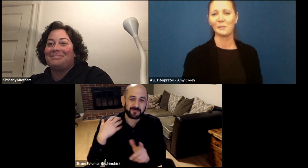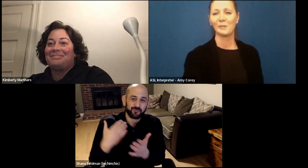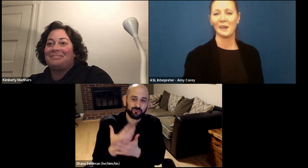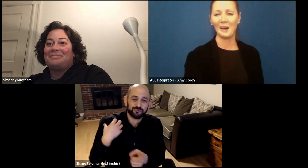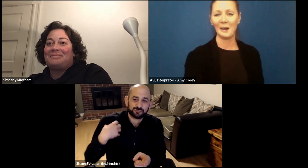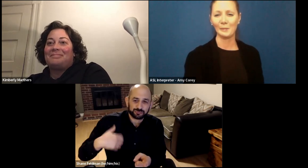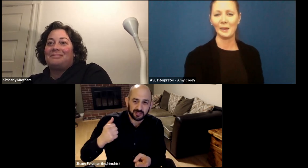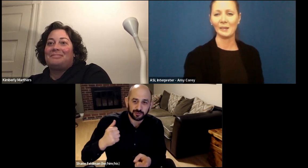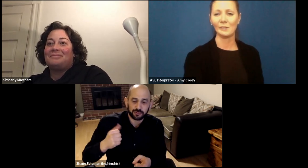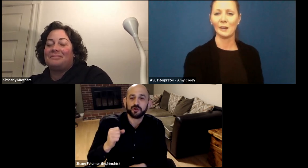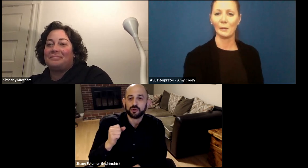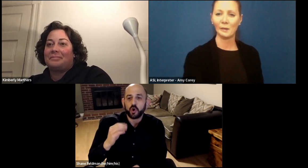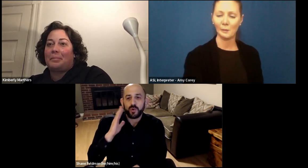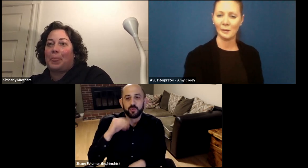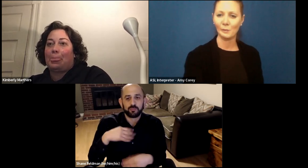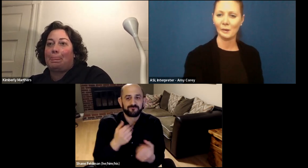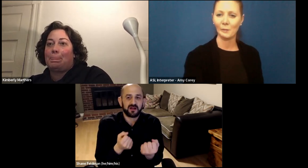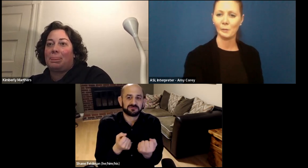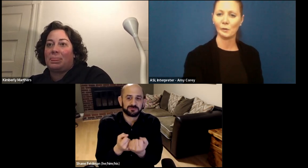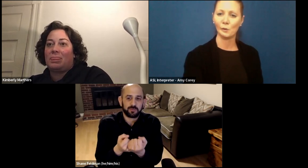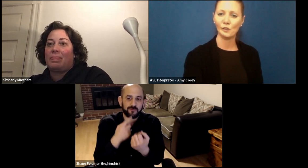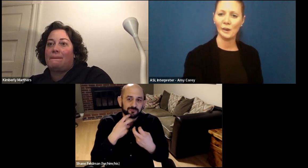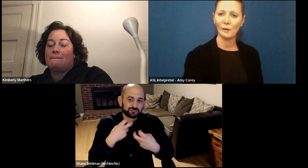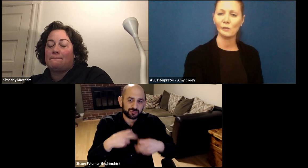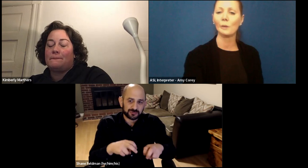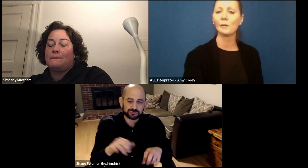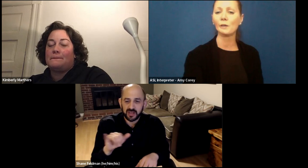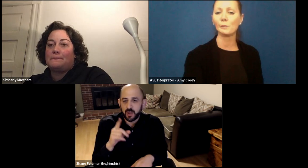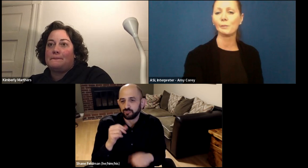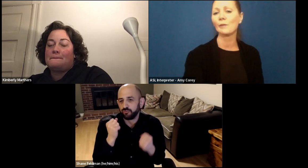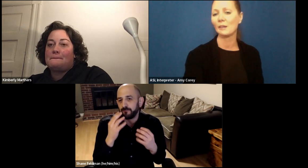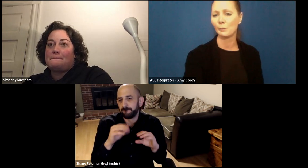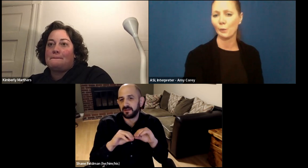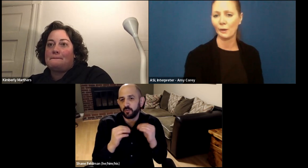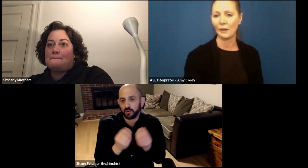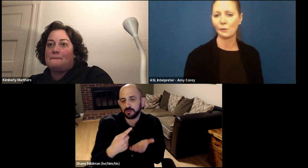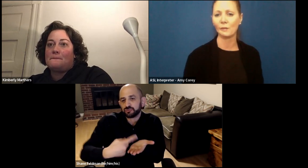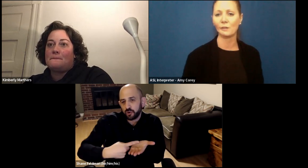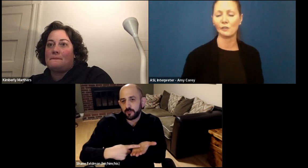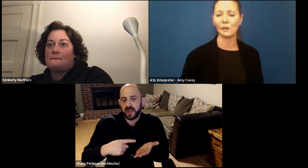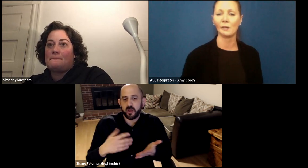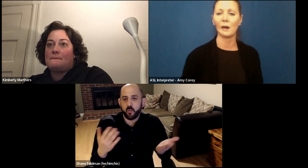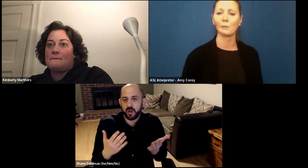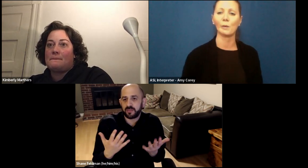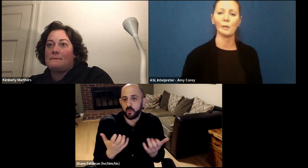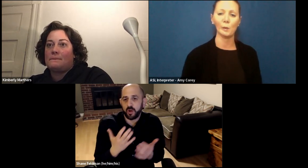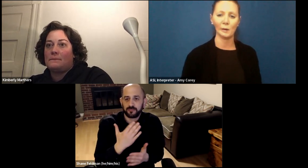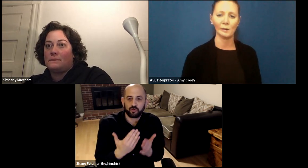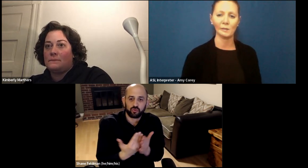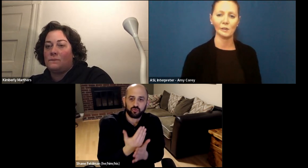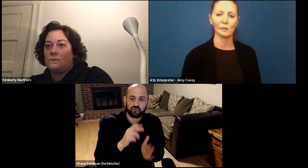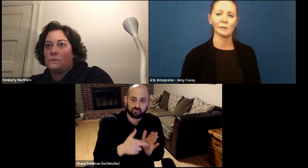sure. And now Kim has become the new chair. So I'm here to provide support in that transition within